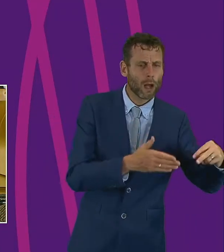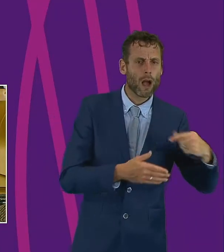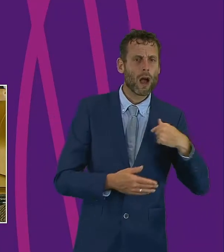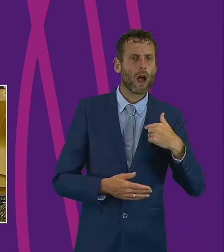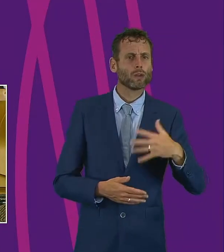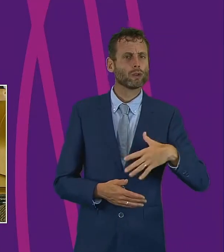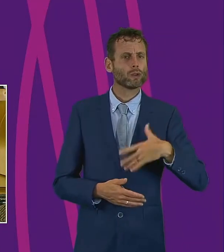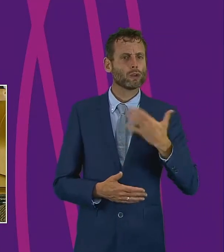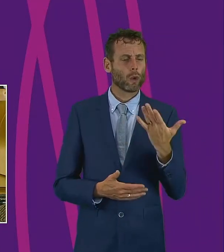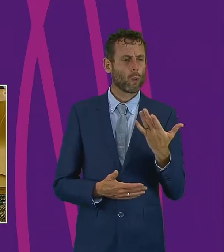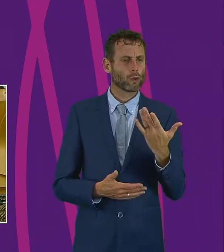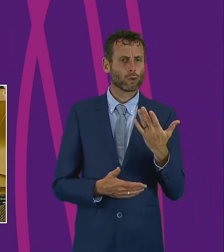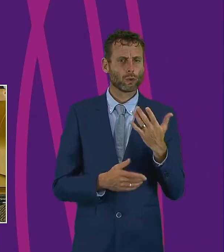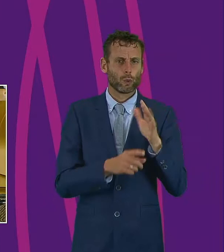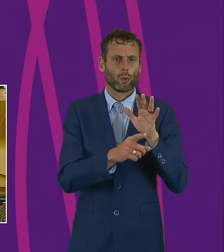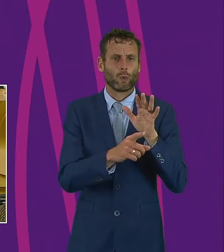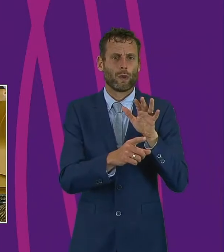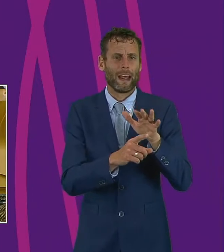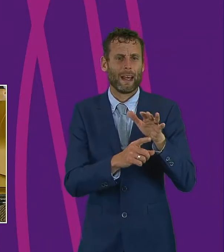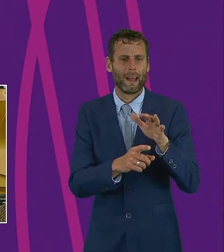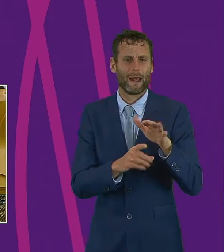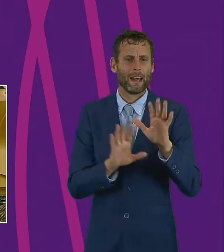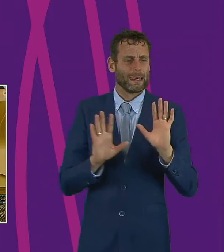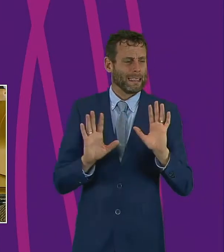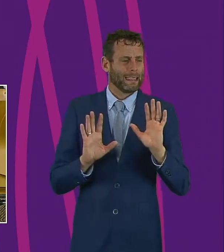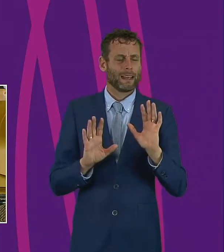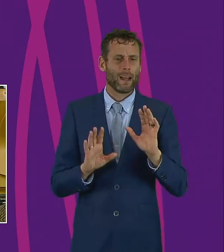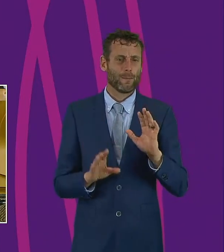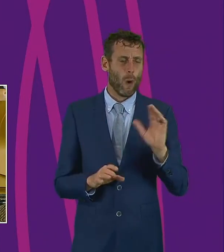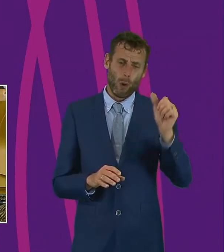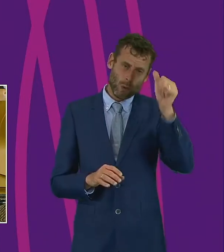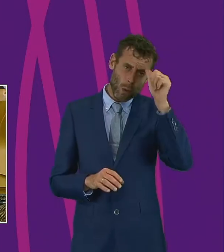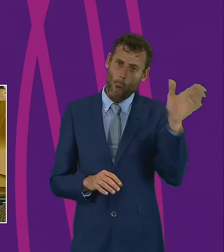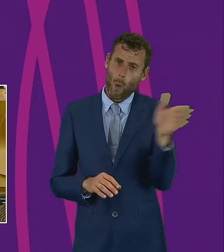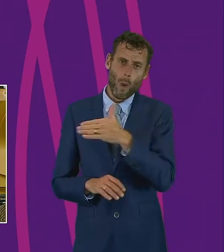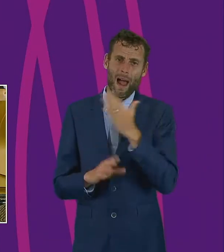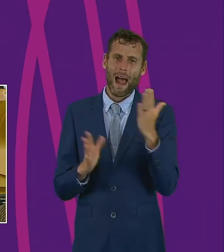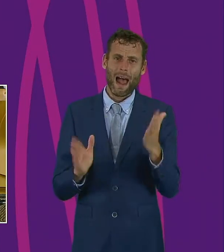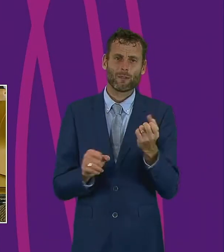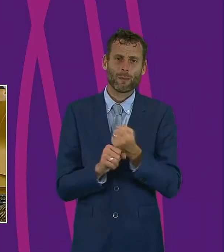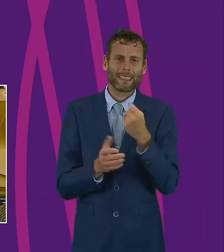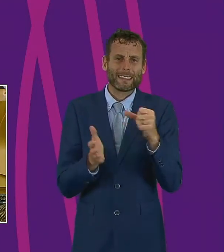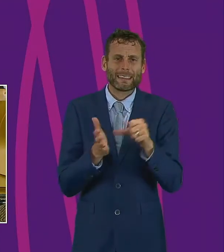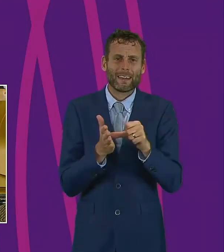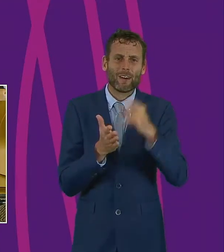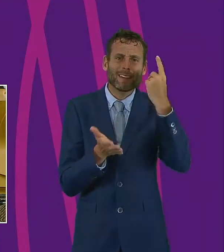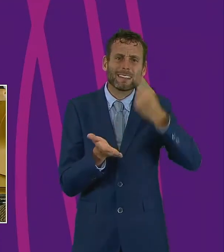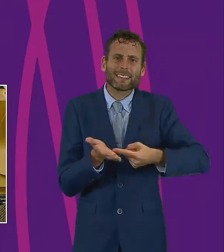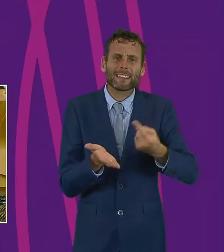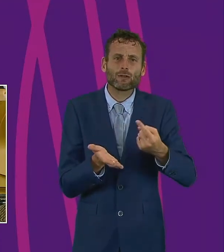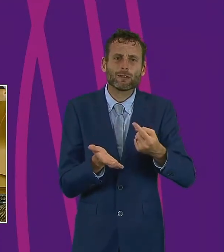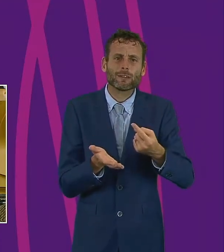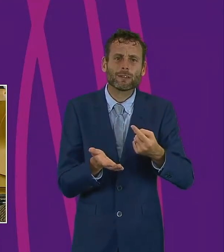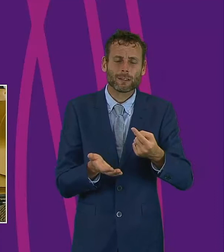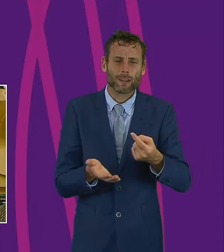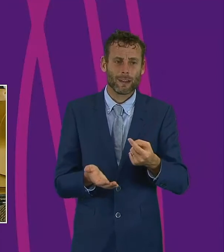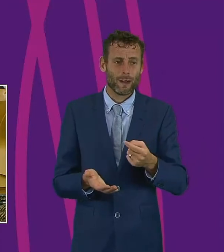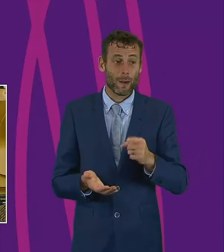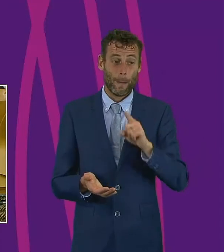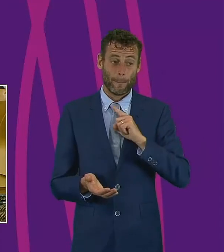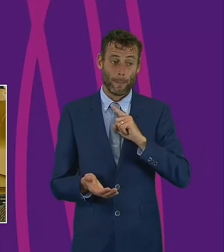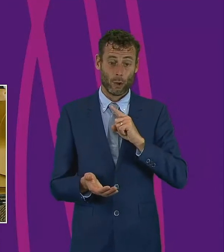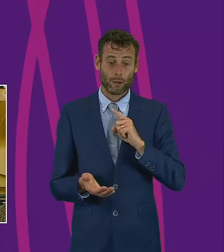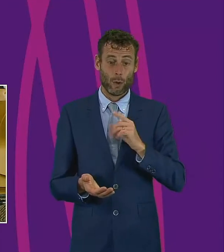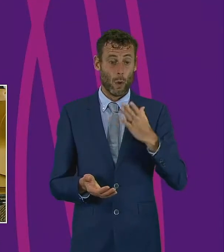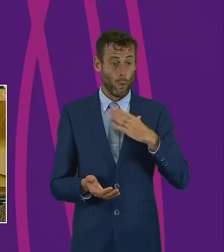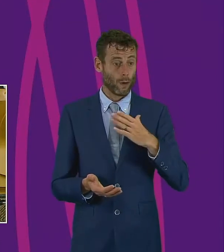prejudice that. But generally speaking, right now, everybody's having to make really difficult decisions, trying to reduce transmission risks while getting people